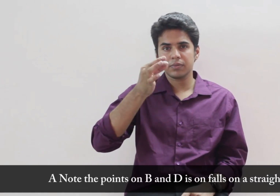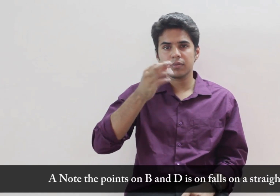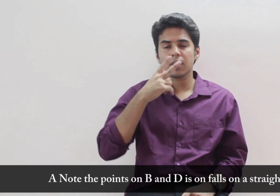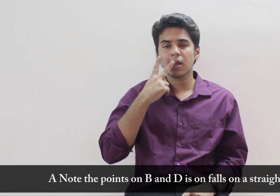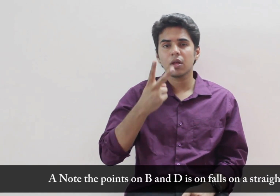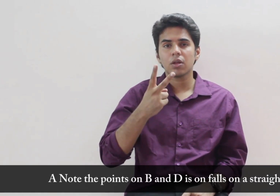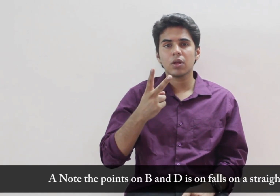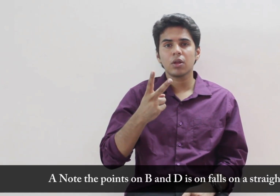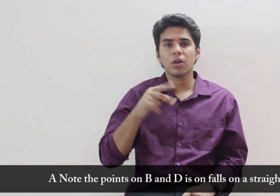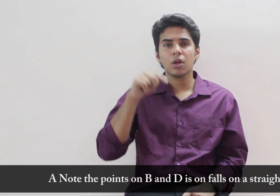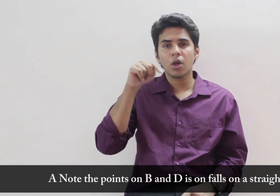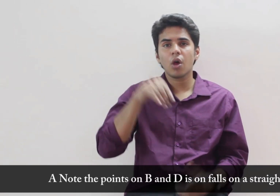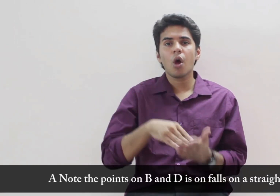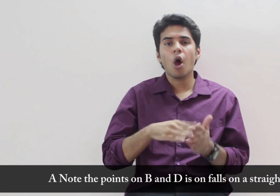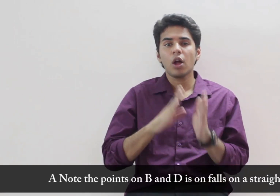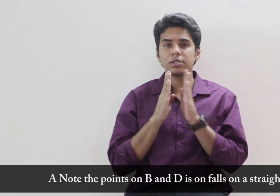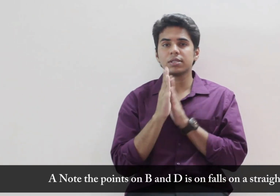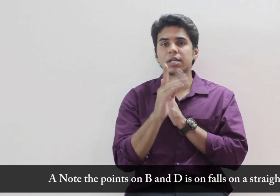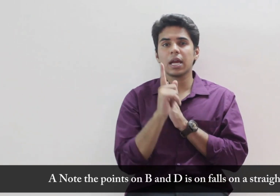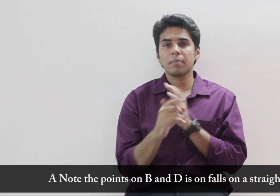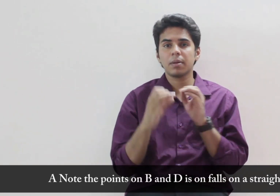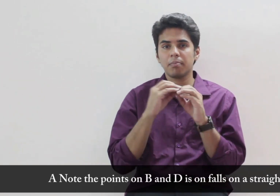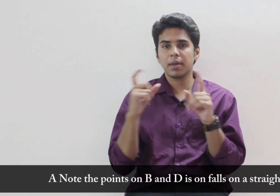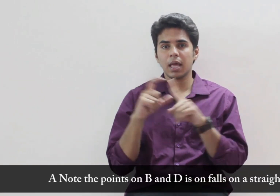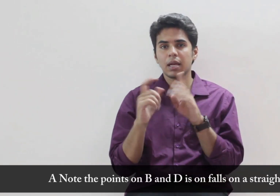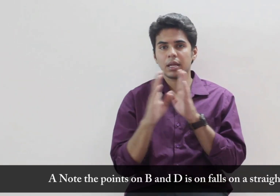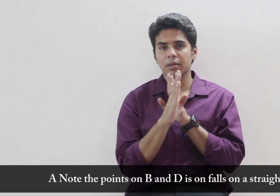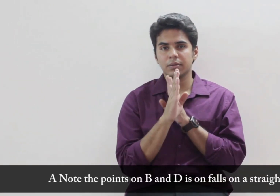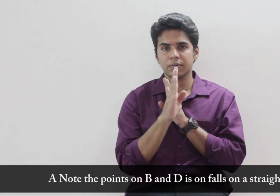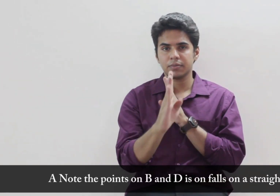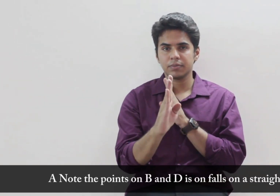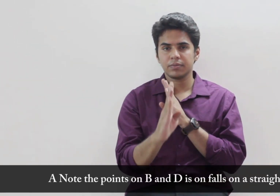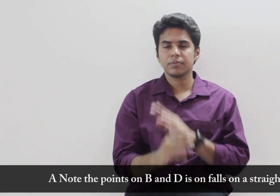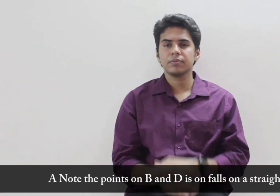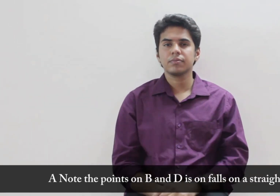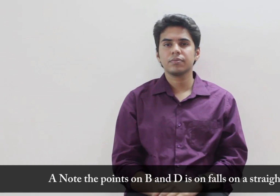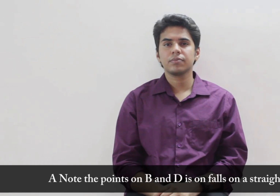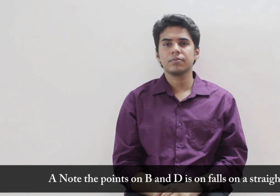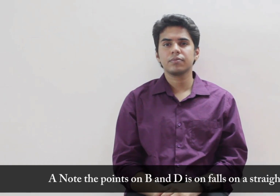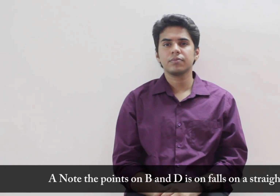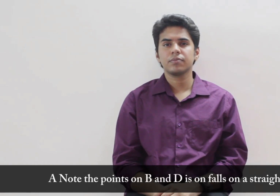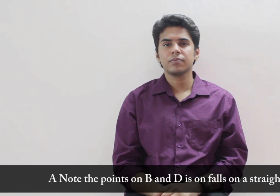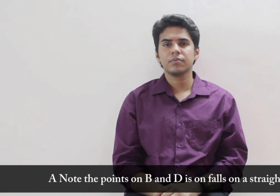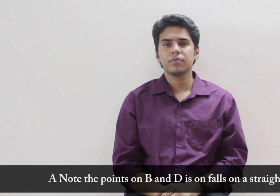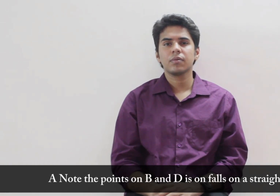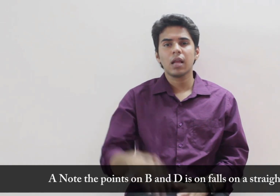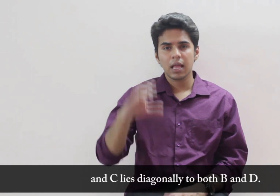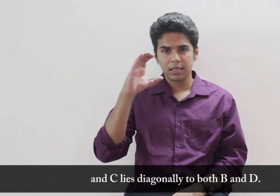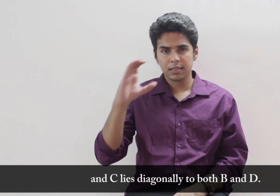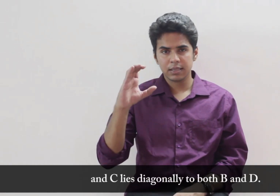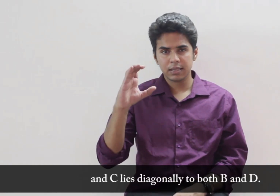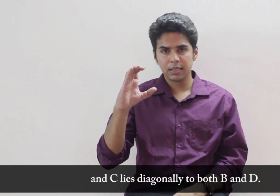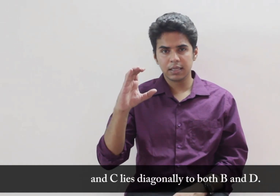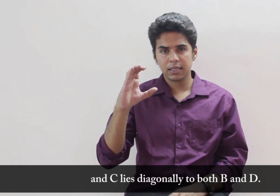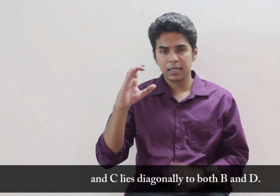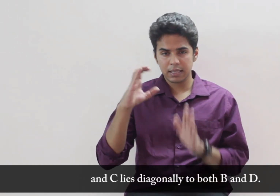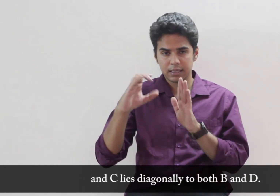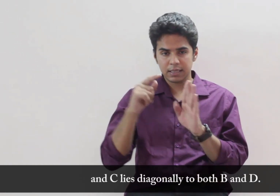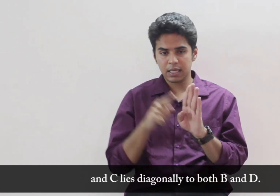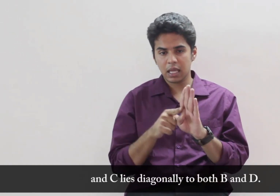Note the points on B and D is on falls on a straight line. and C lies diagonally to both